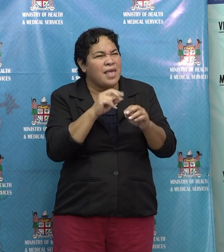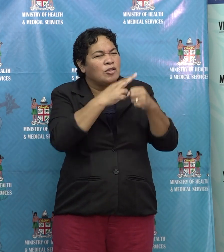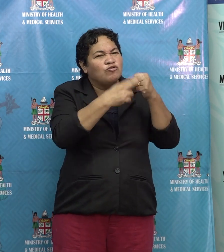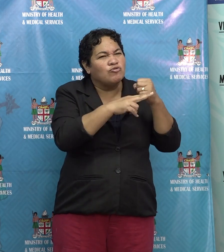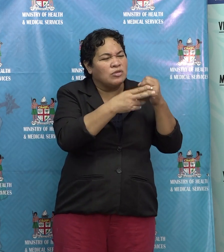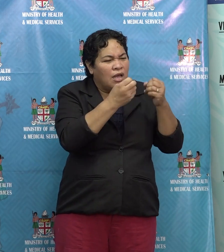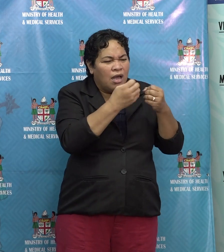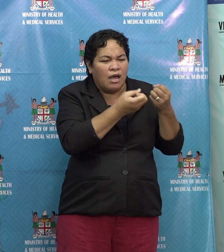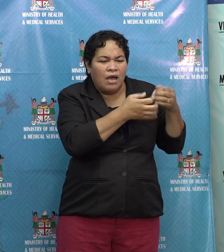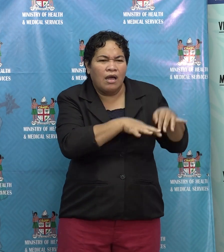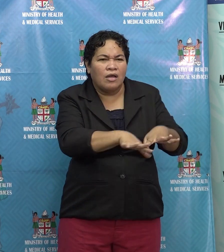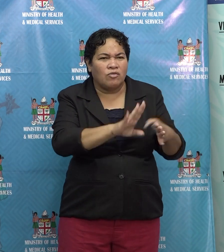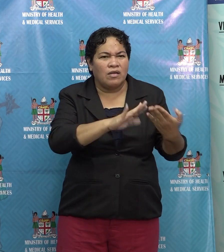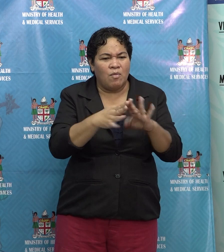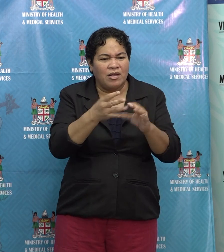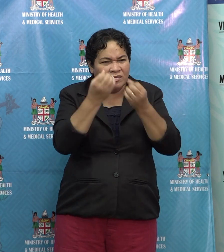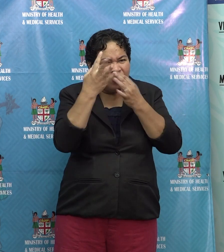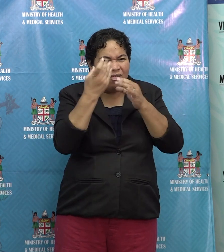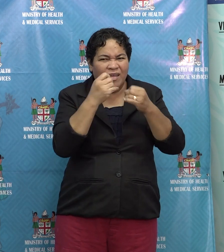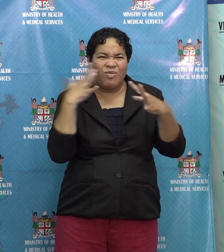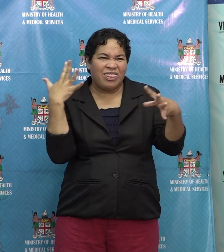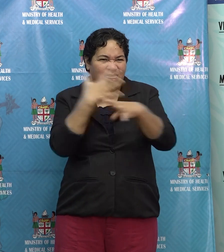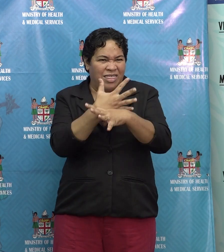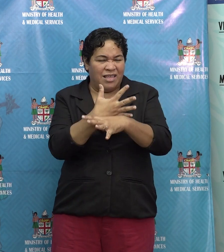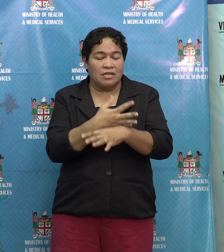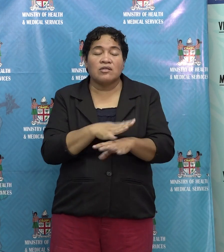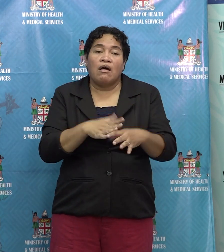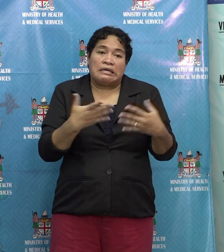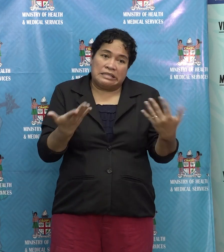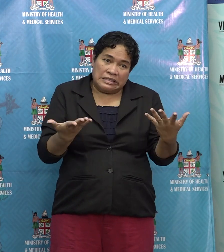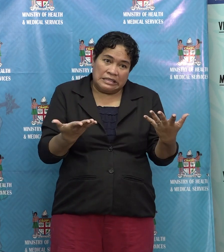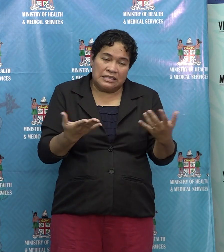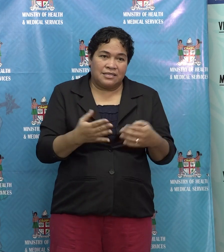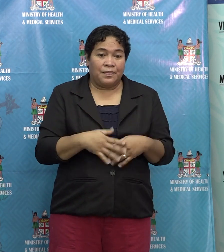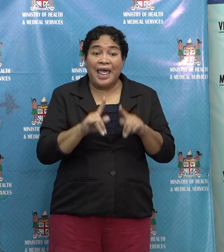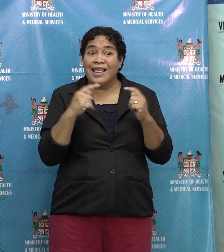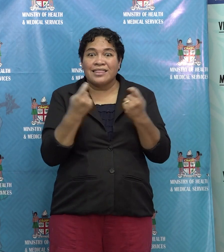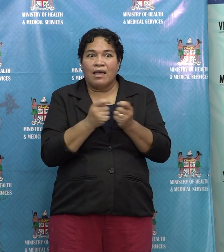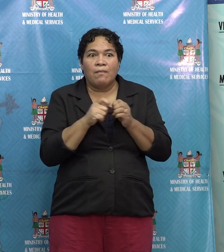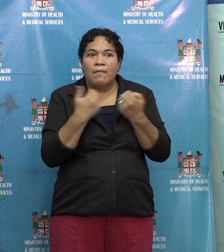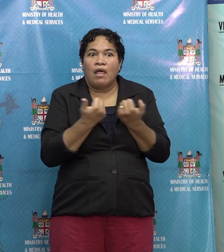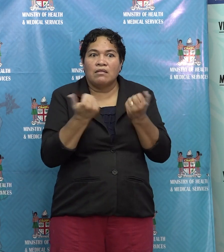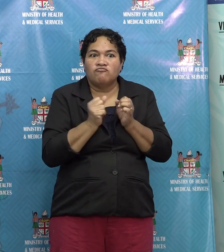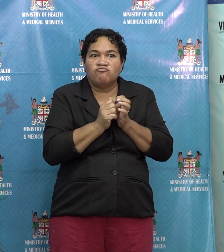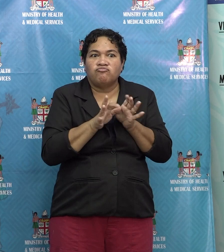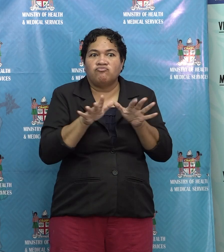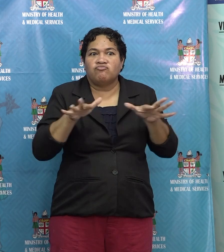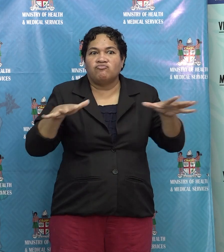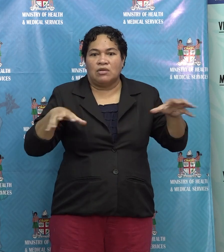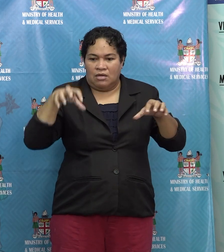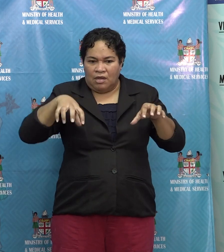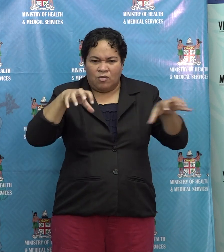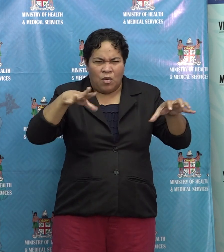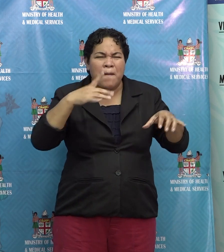those are issues that we will improve as we go along. You must admit, you must understand, the team is quite vast, and